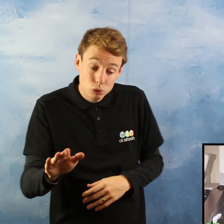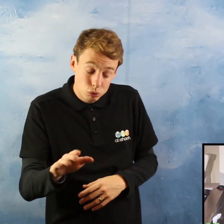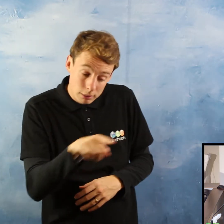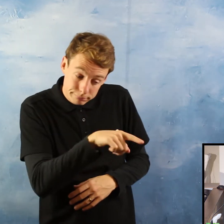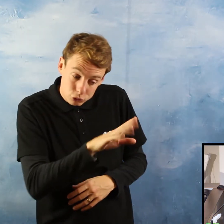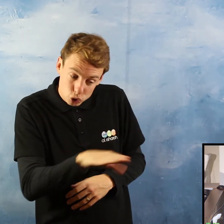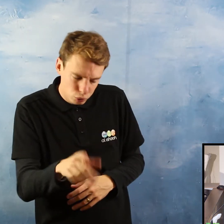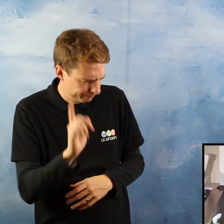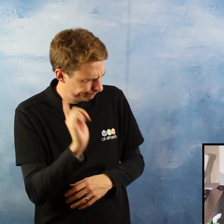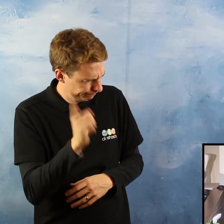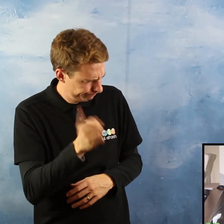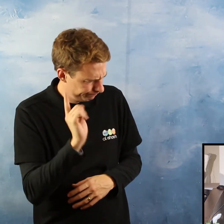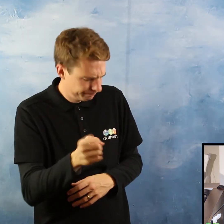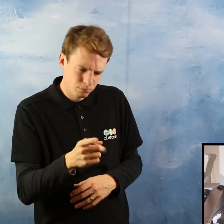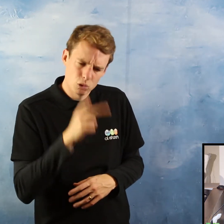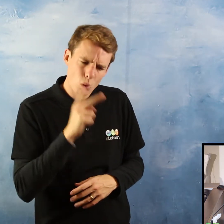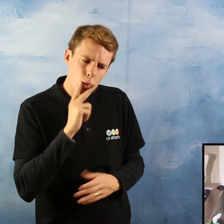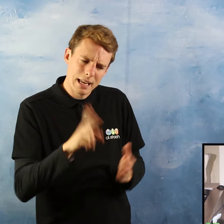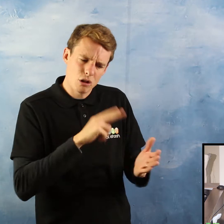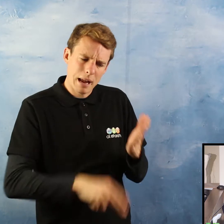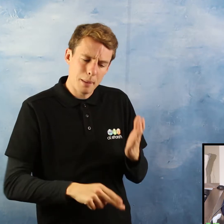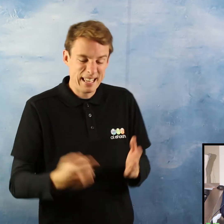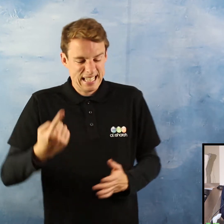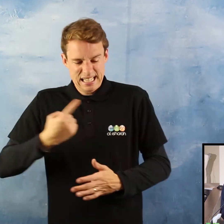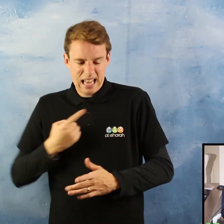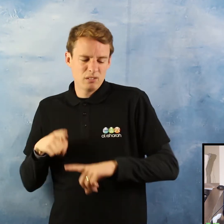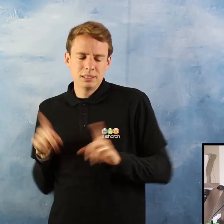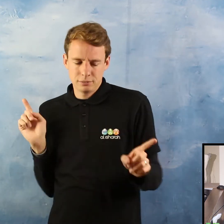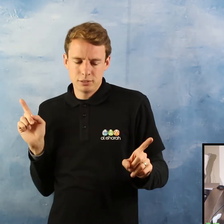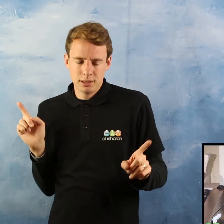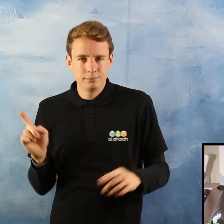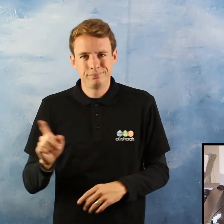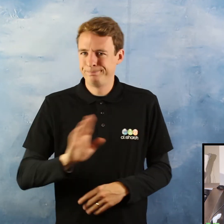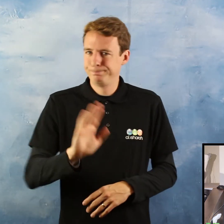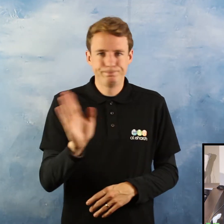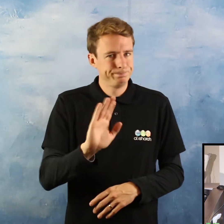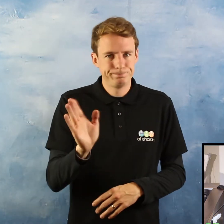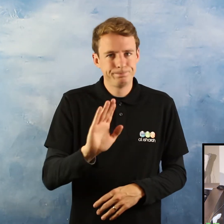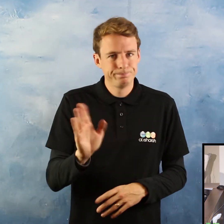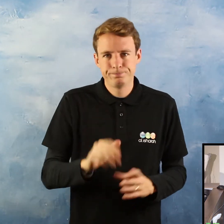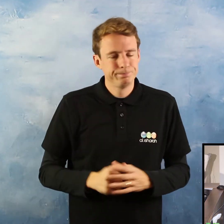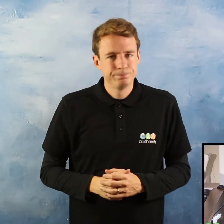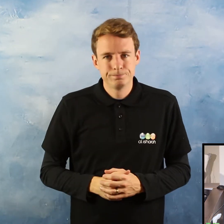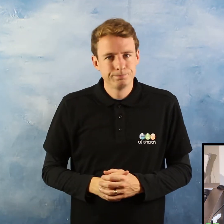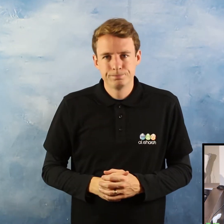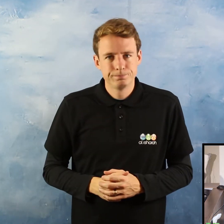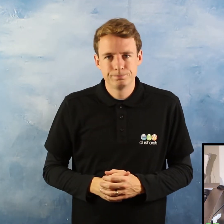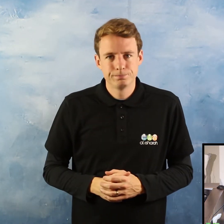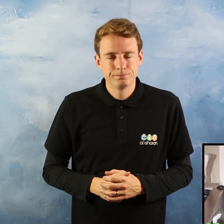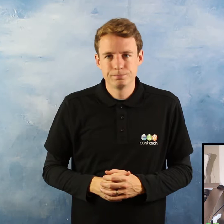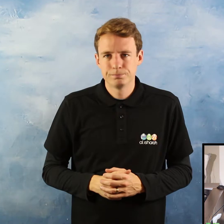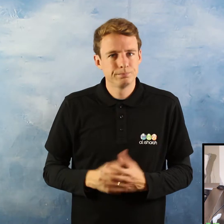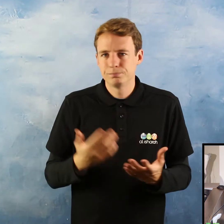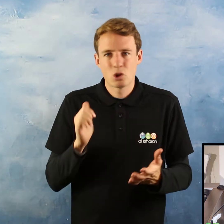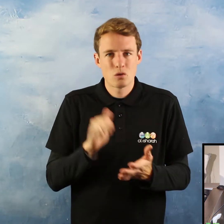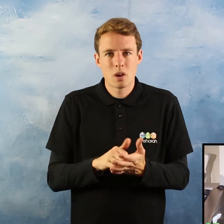but tell children, don't smoke, don't, it's haram, haram, haram. But I cannot give up because bad habit. Okay,